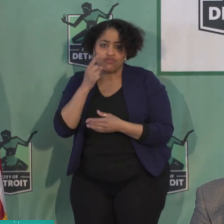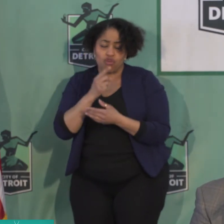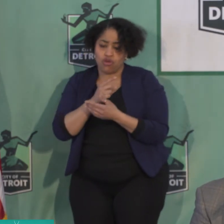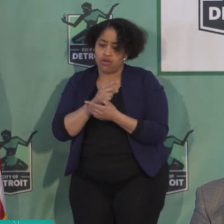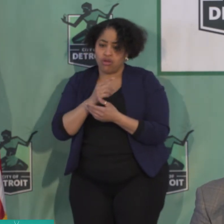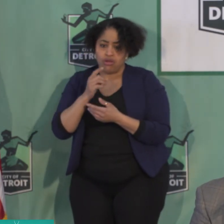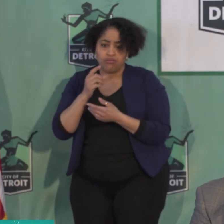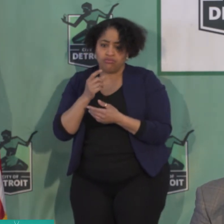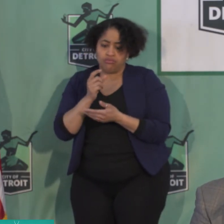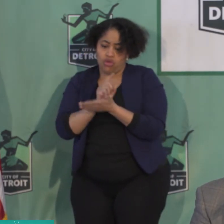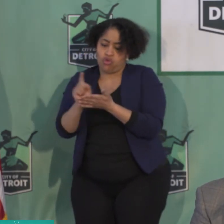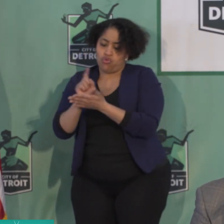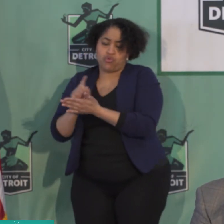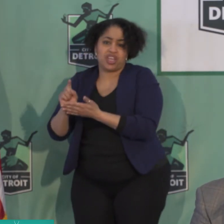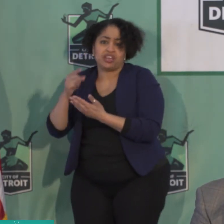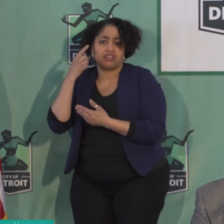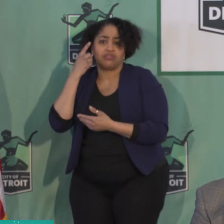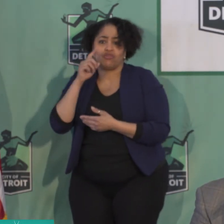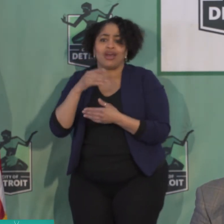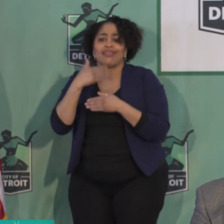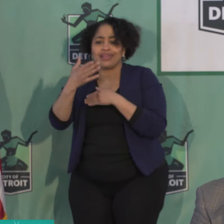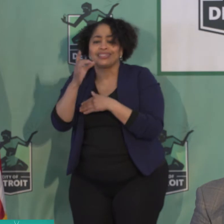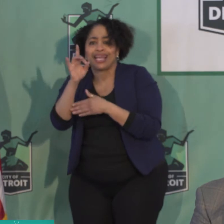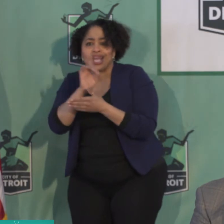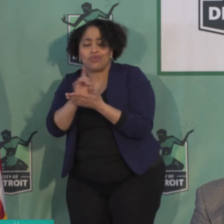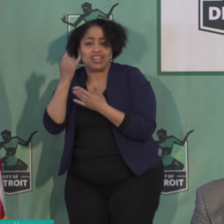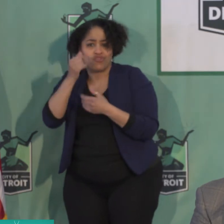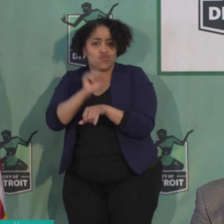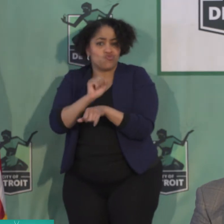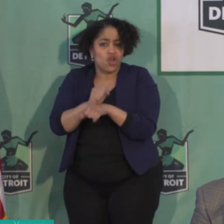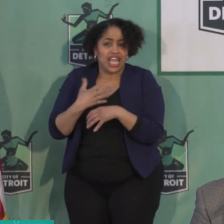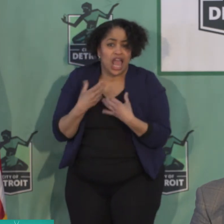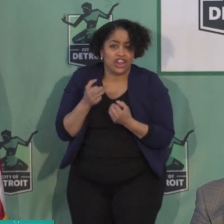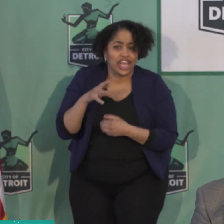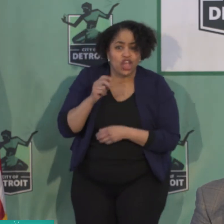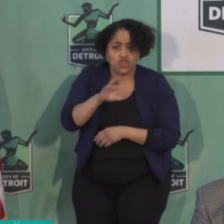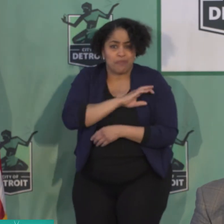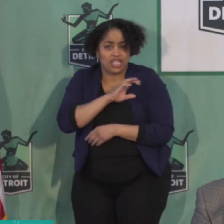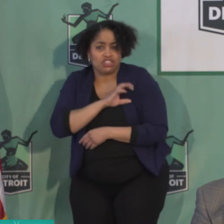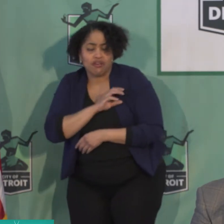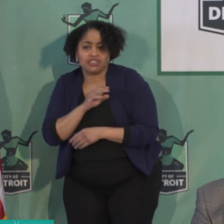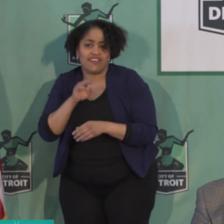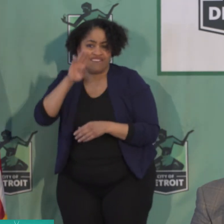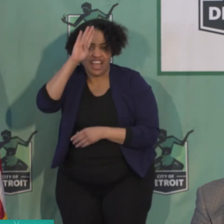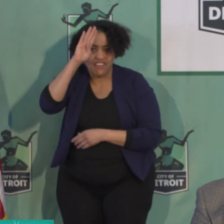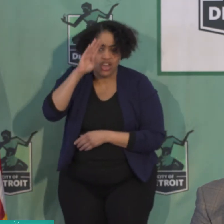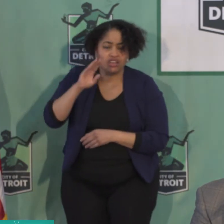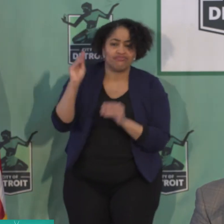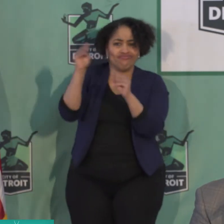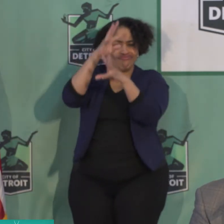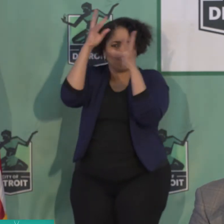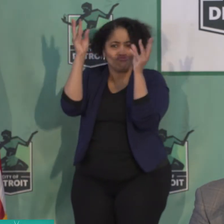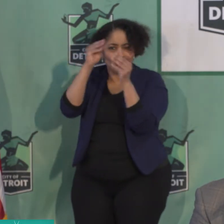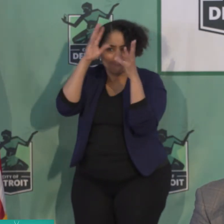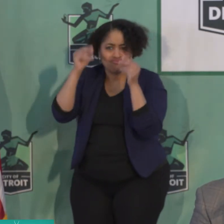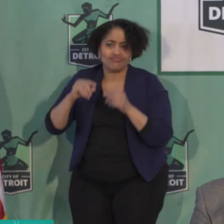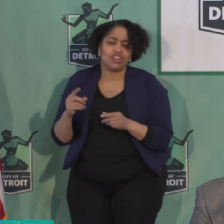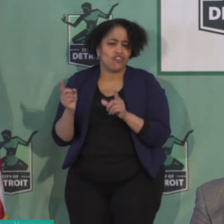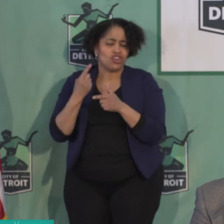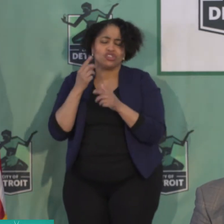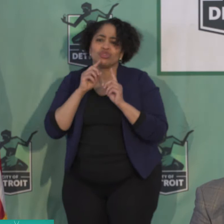8 weeks. If you're a healthcare worker, a police officer, firefighter, EMT, bus driver, first